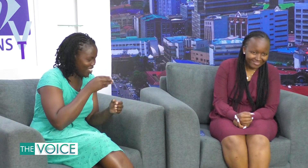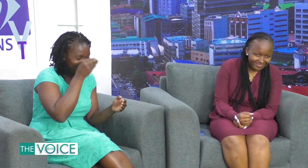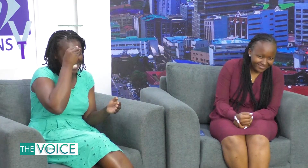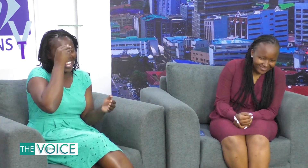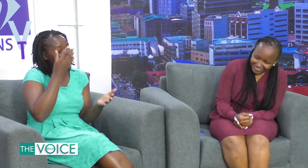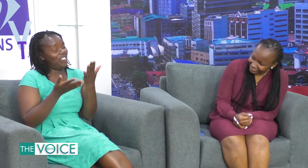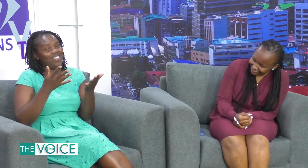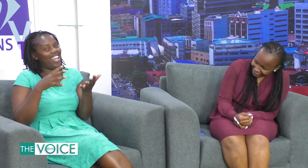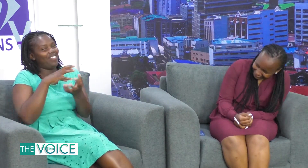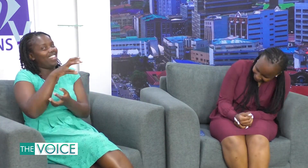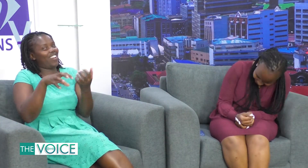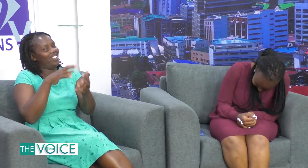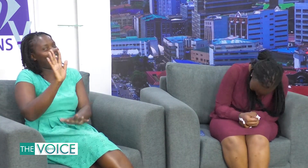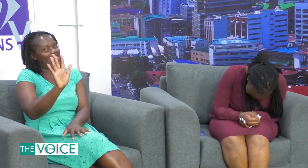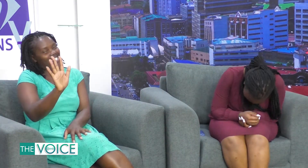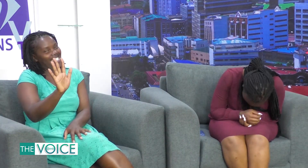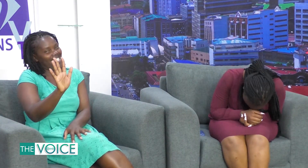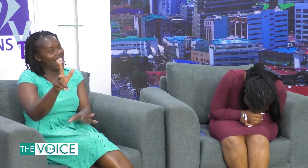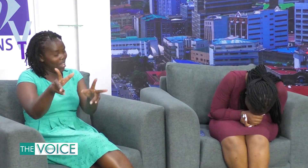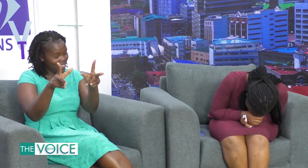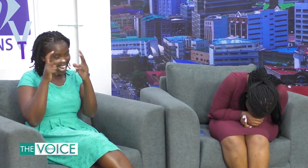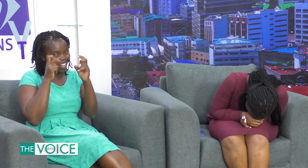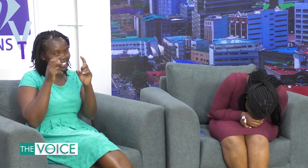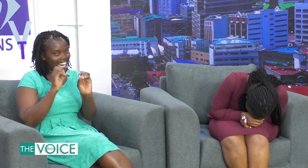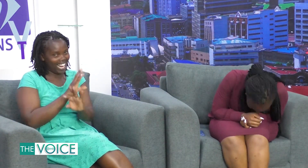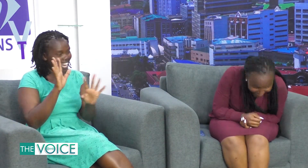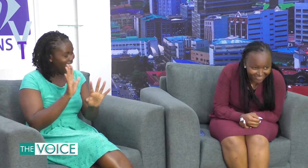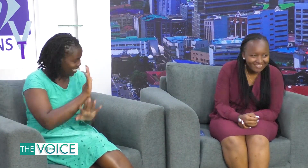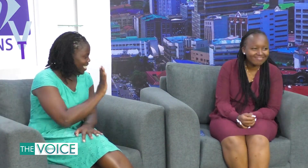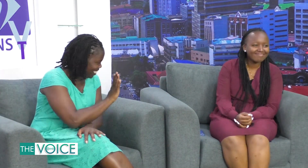Repeat again your course. Maybe I might confuse myself.